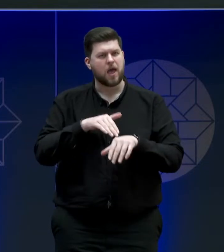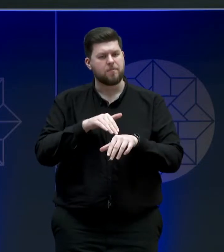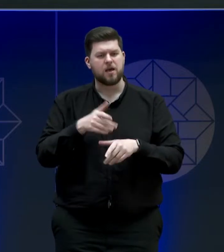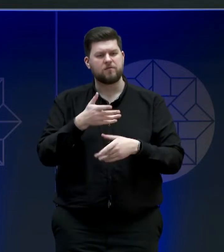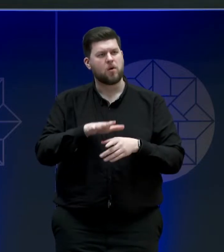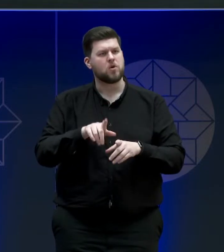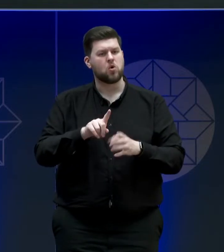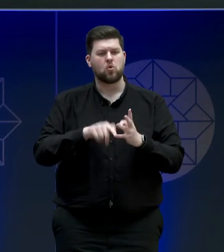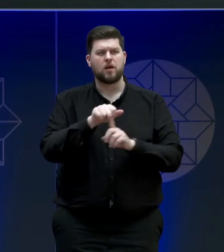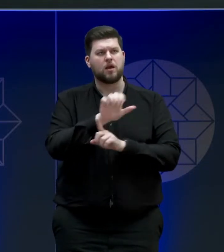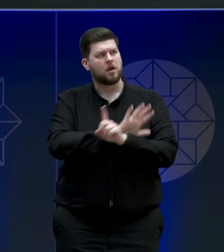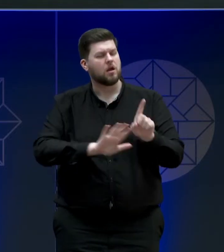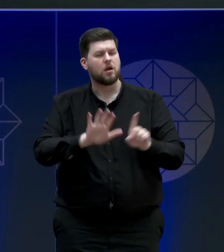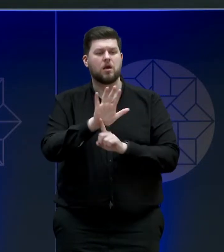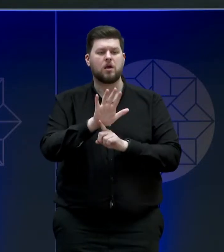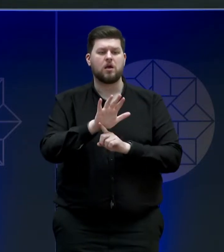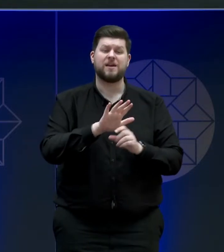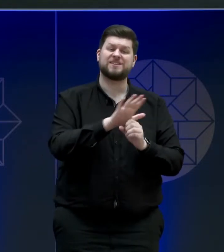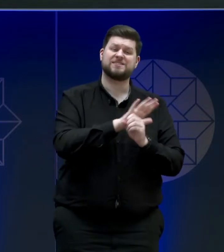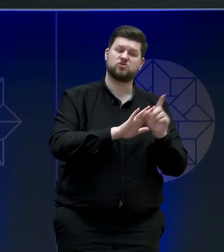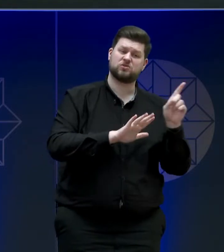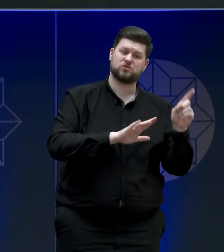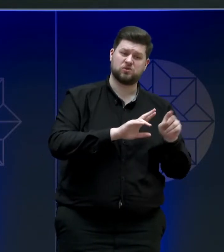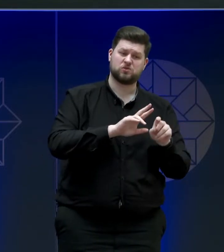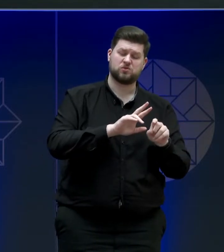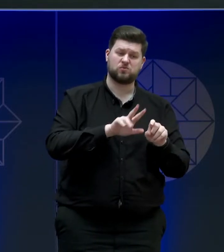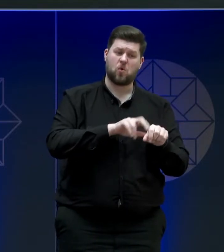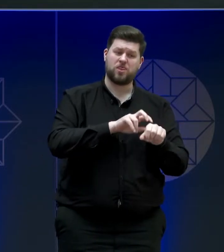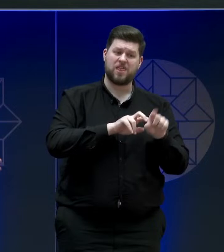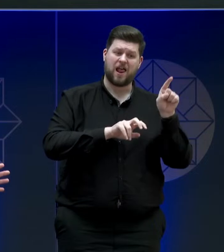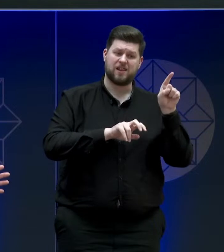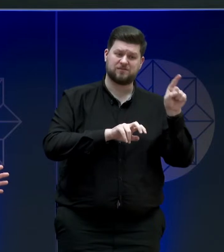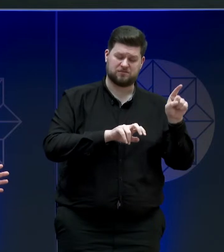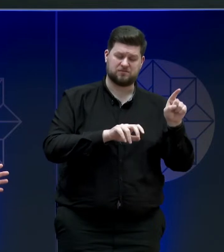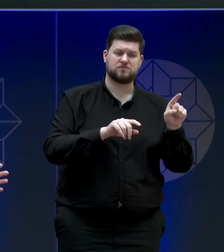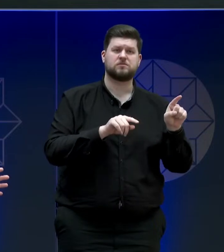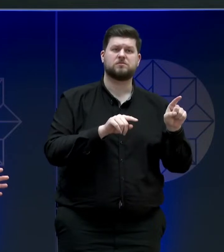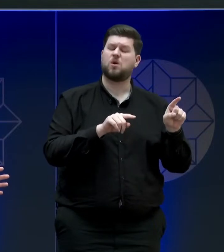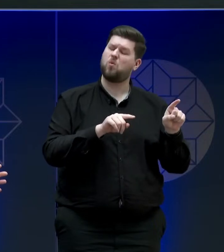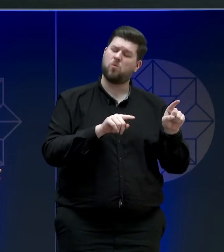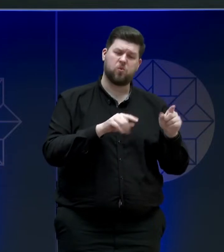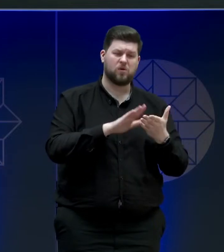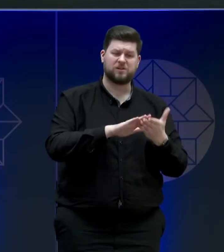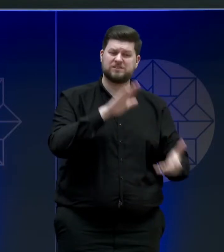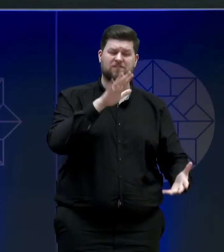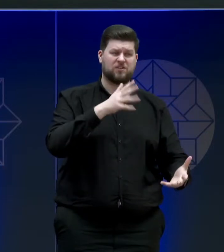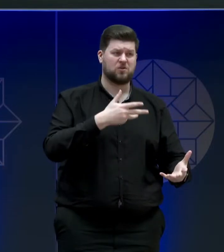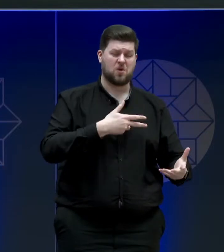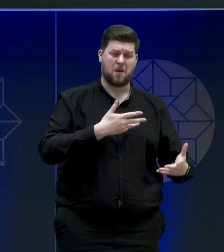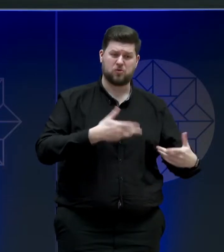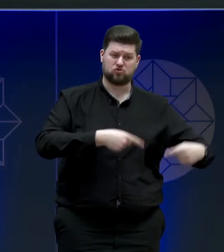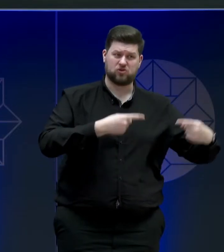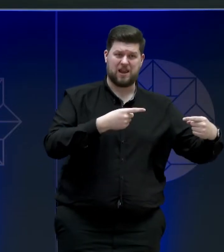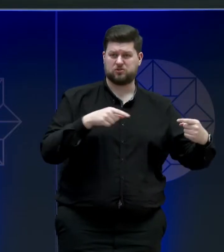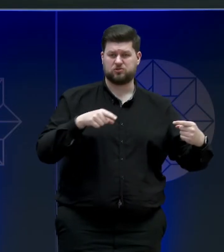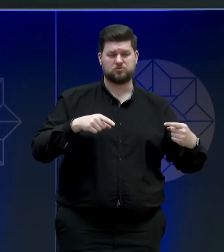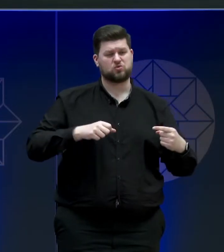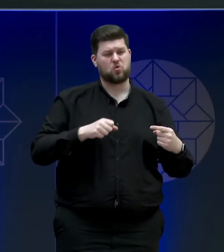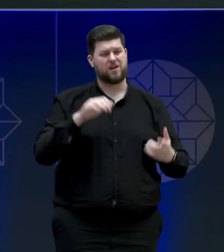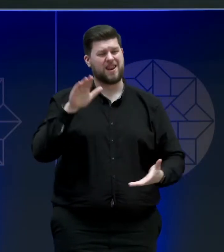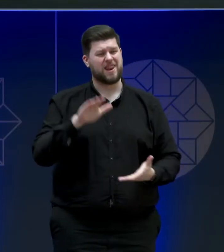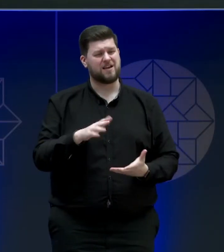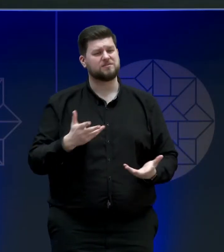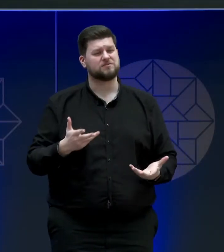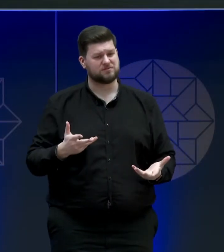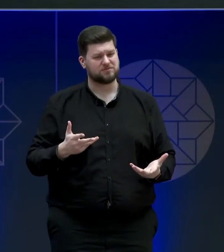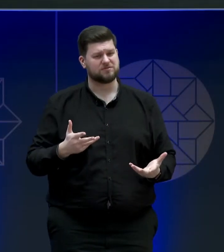Kingdom. The situation in Northern Ireland is significantly more challenging than it is in Scotland. So in